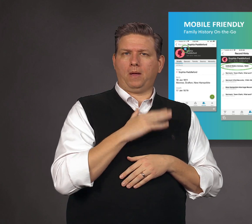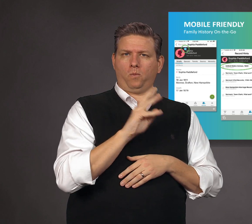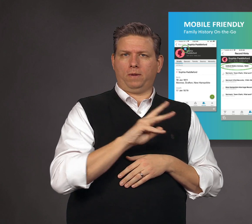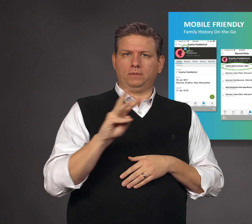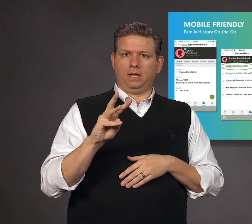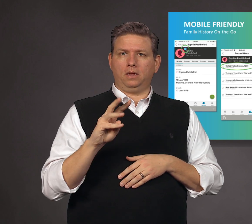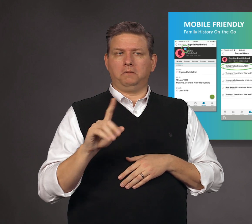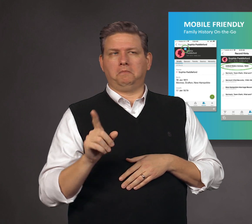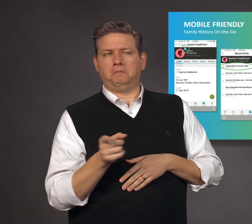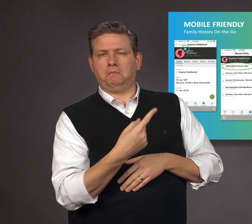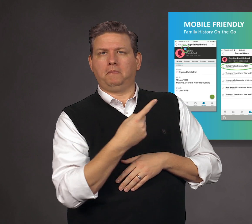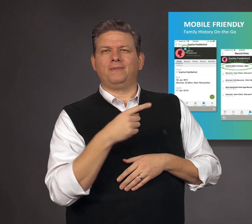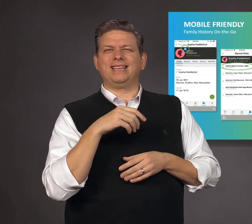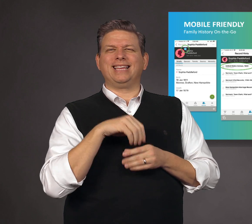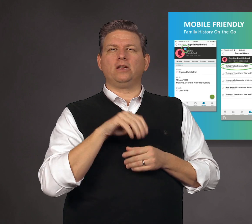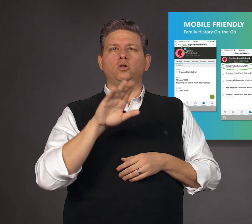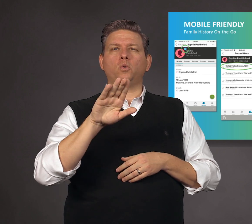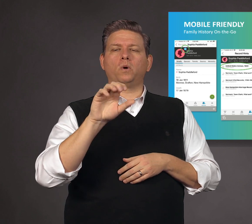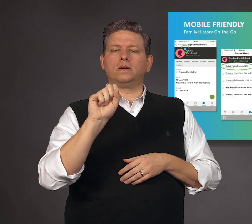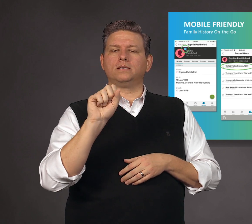that page is in your syllabus.